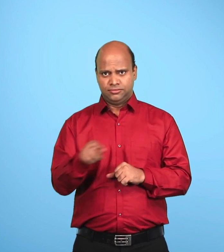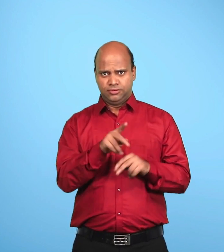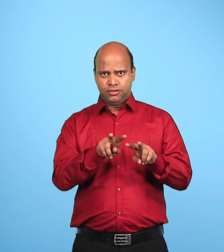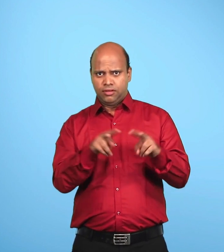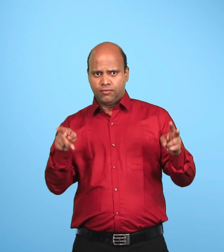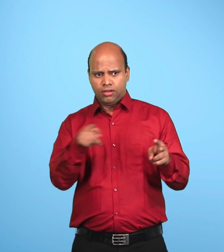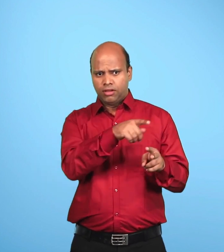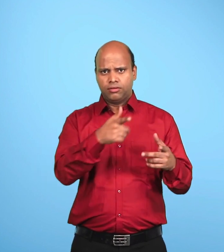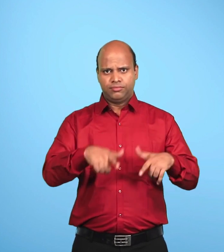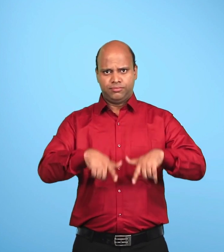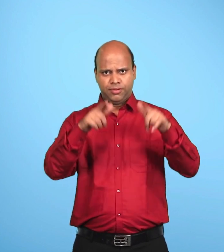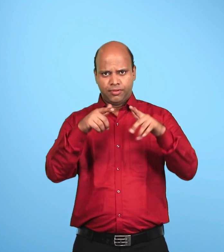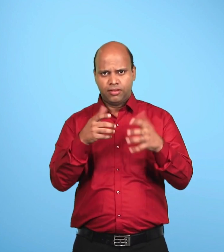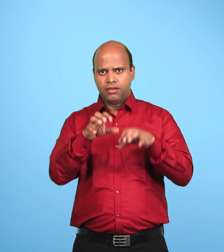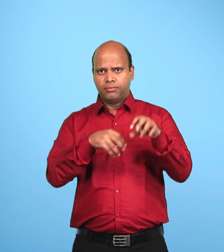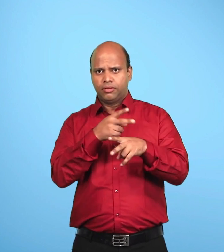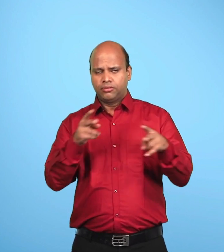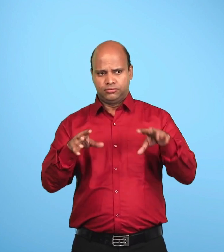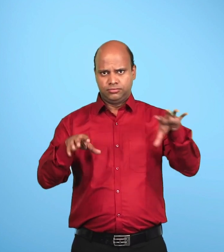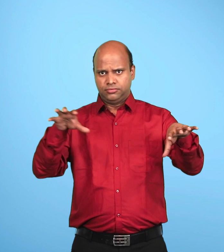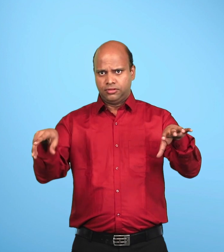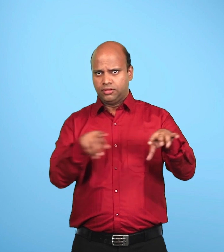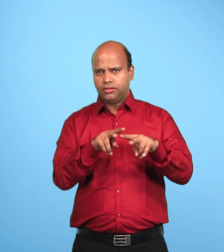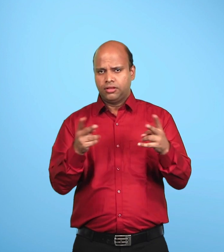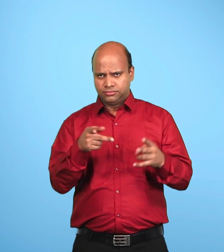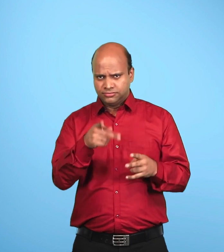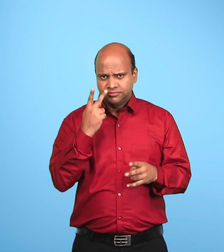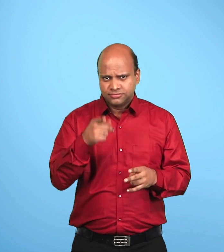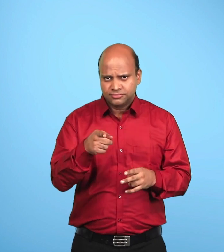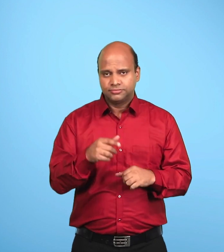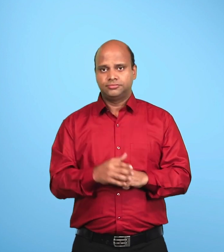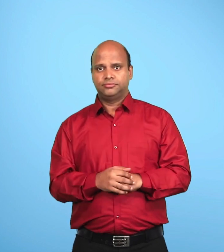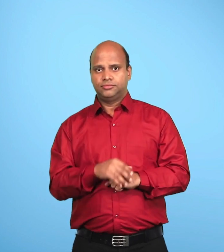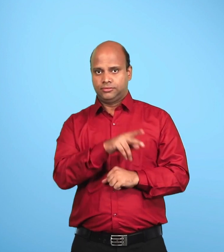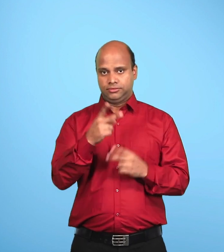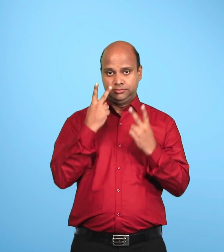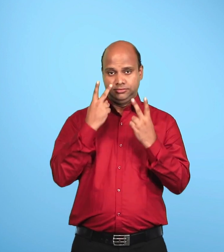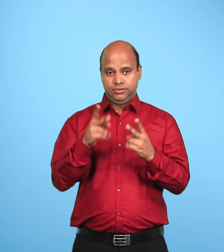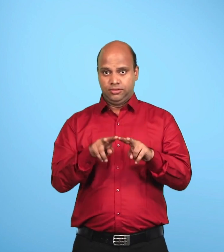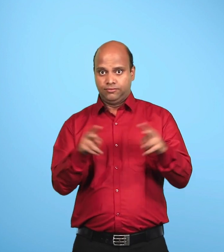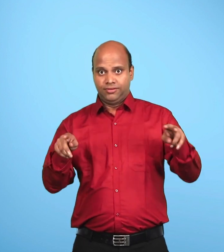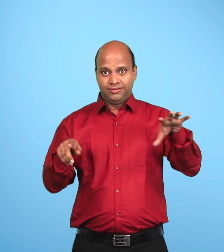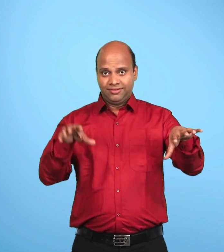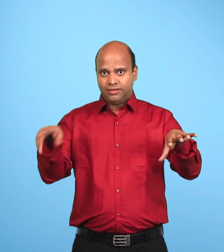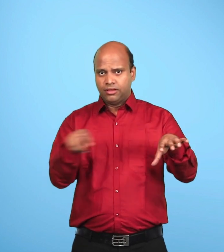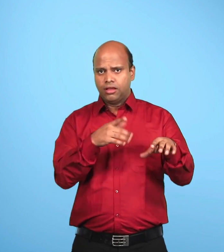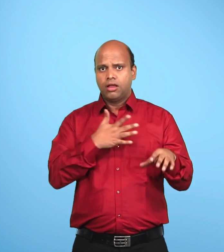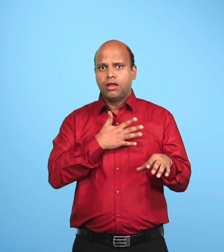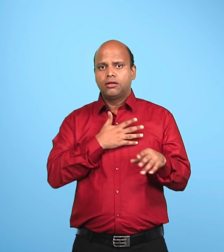And we find very different kind of plants and animals in these 2 regions, isn't it? Let us